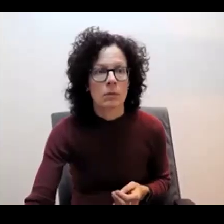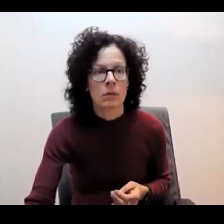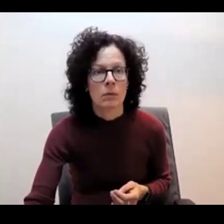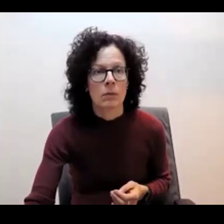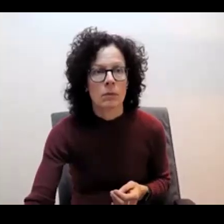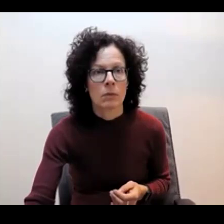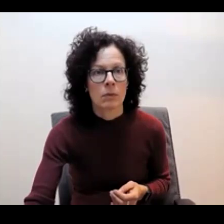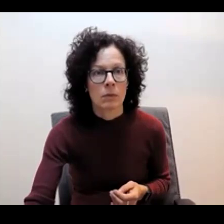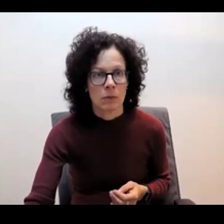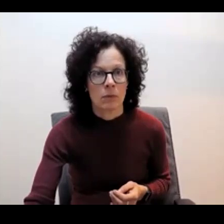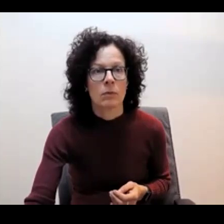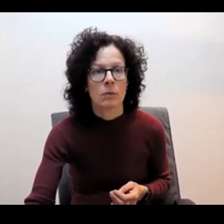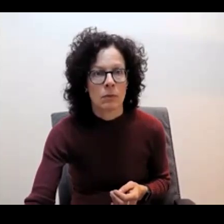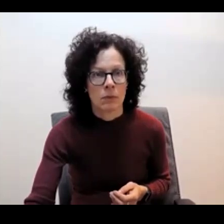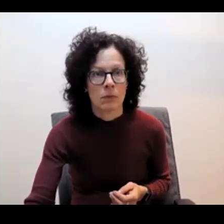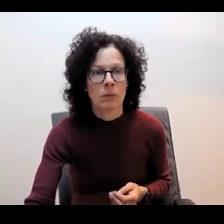Yes.